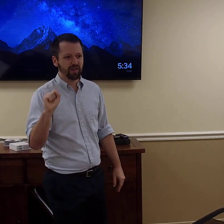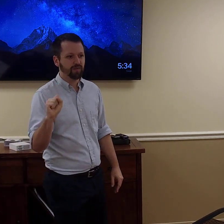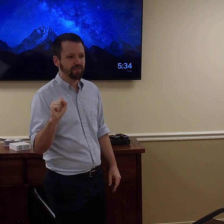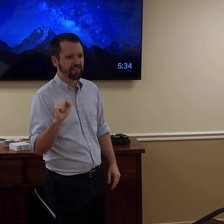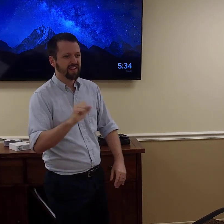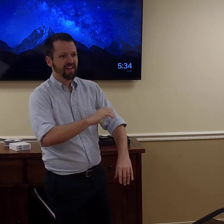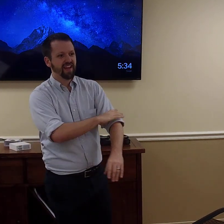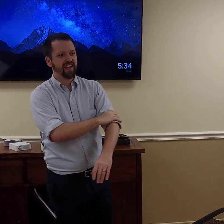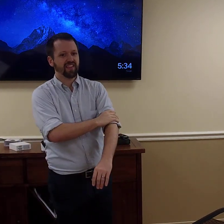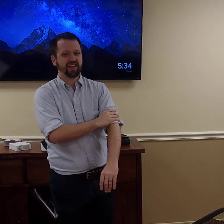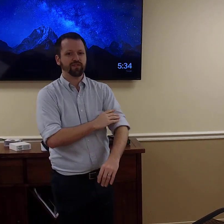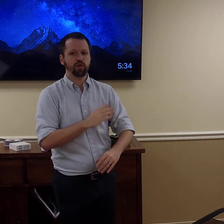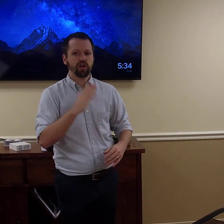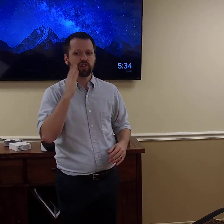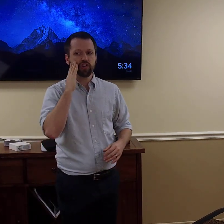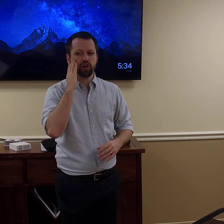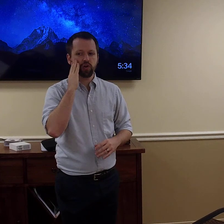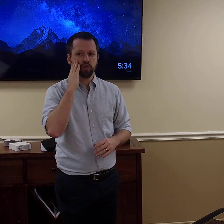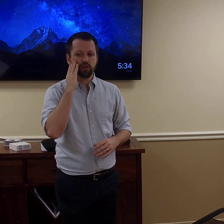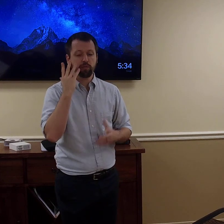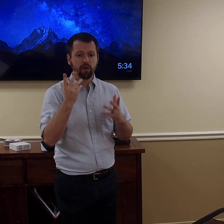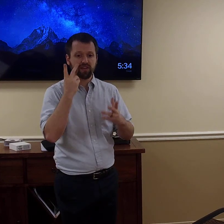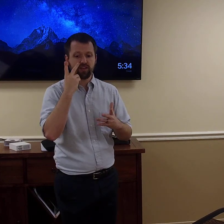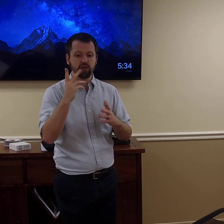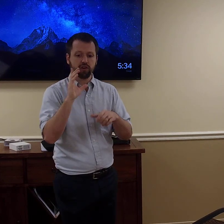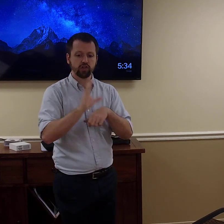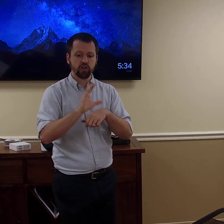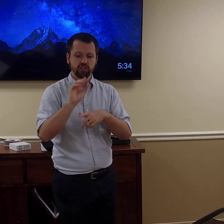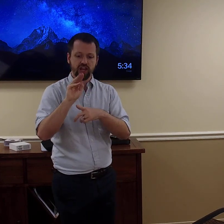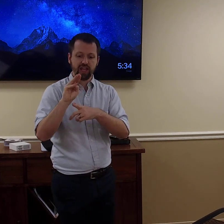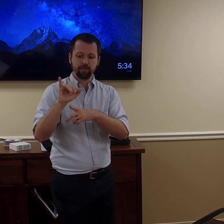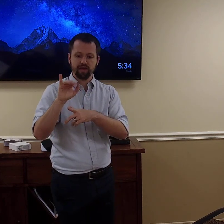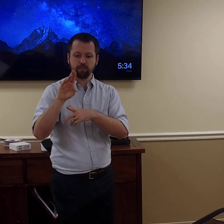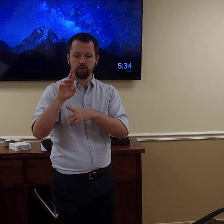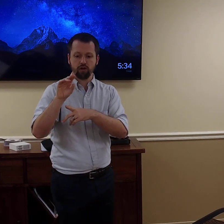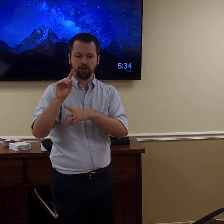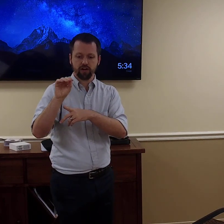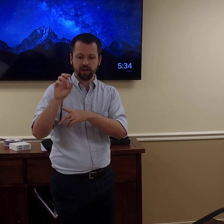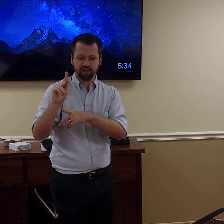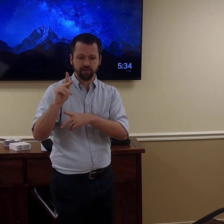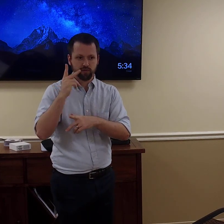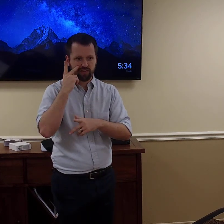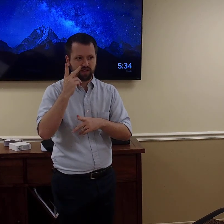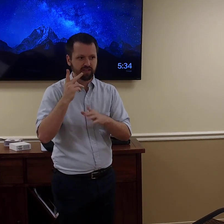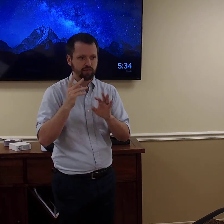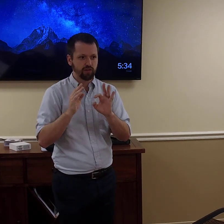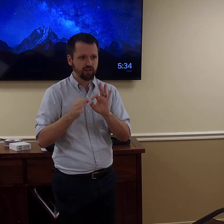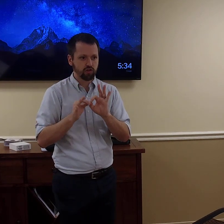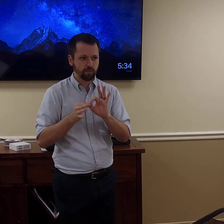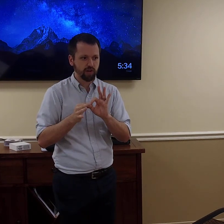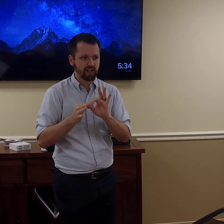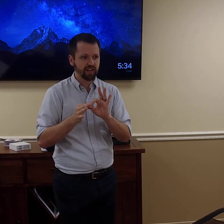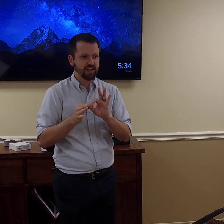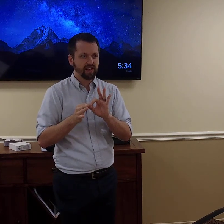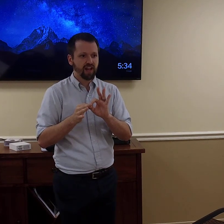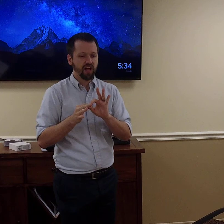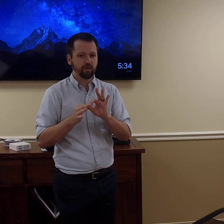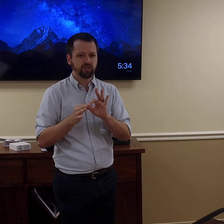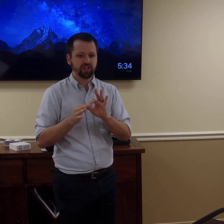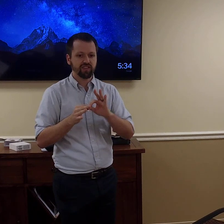idioms. I like, if you all know, you've probably seen her in church, Amy Murdoch. If you see us do the interpreting, she is the